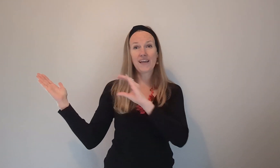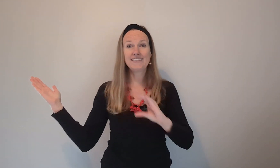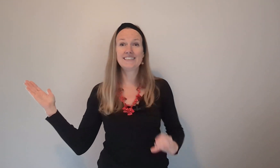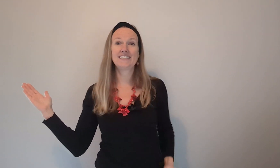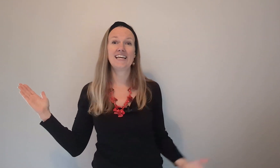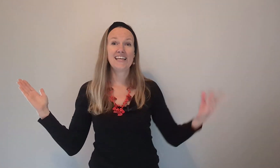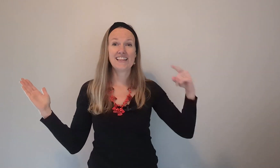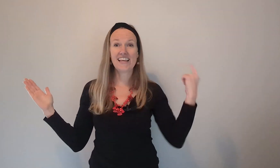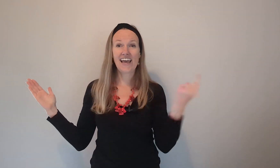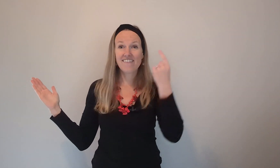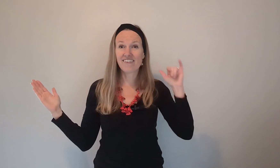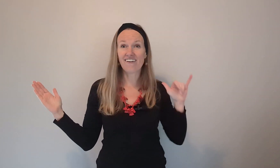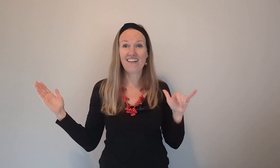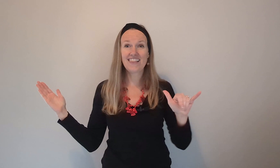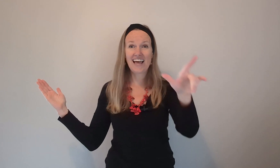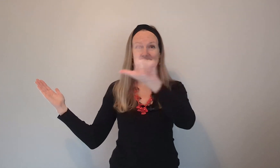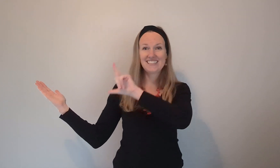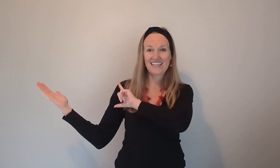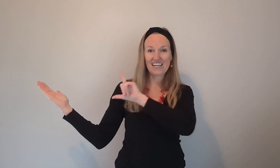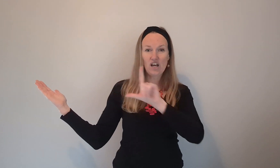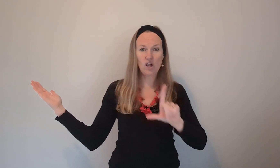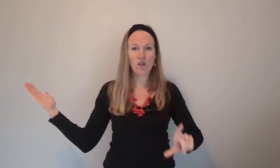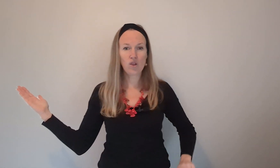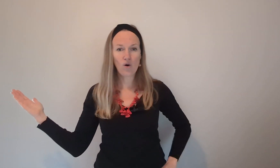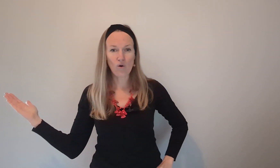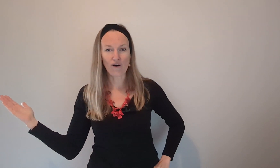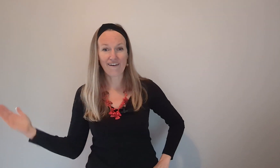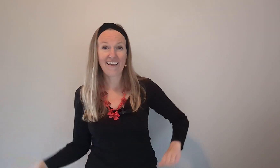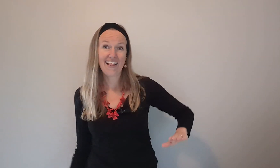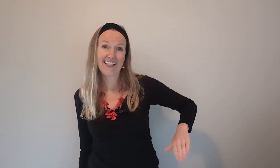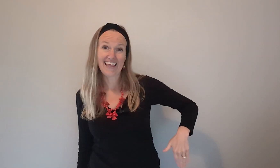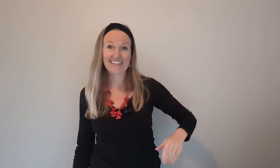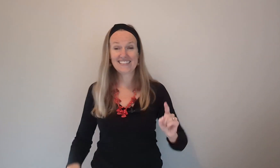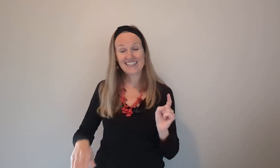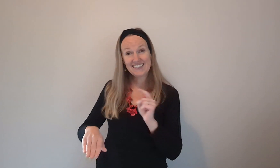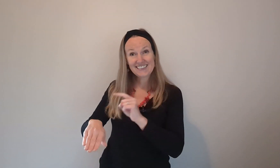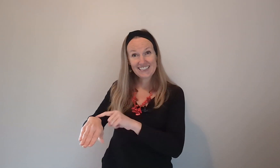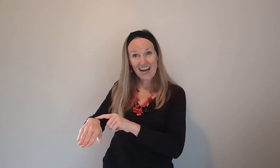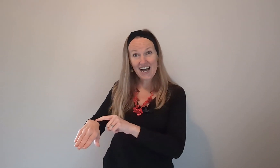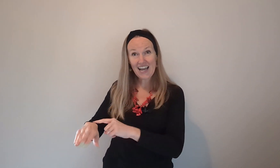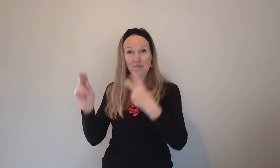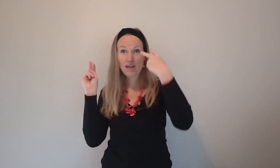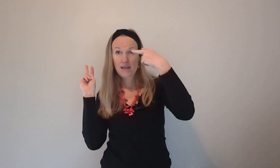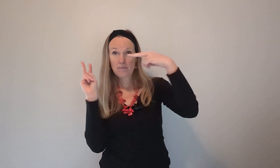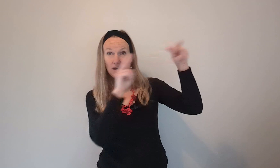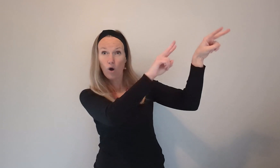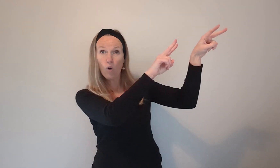Christ the everlasting Lord. Late in time,